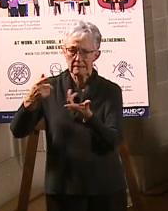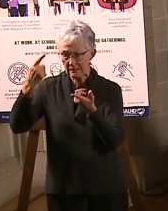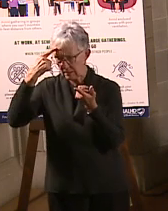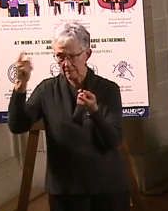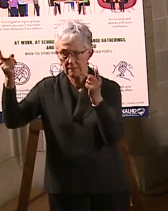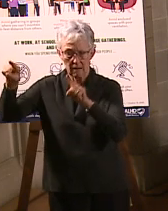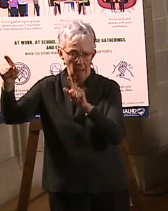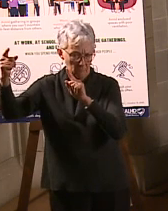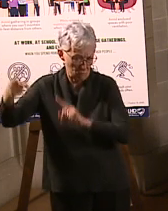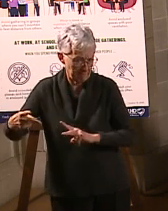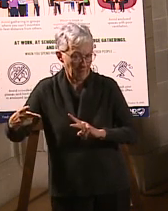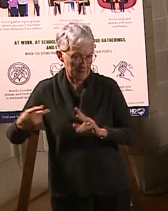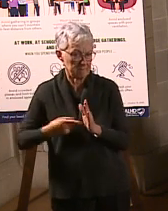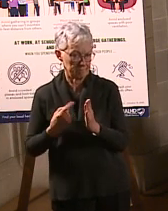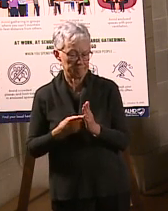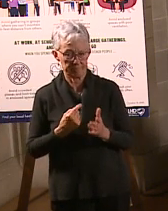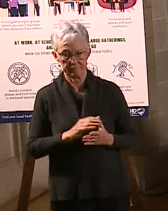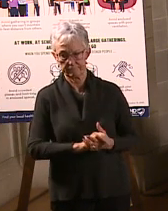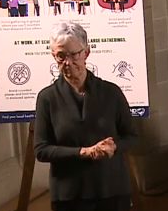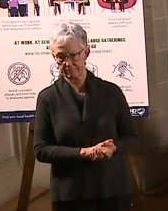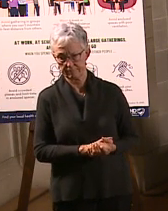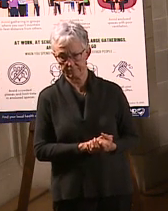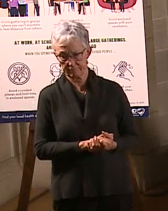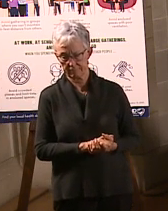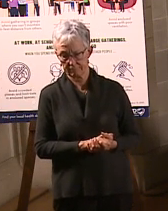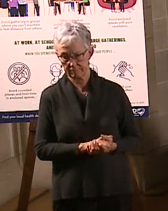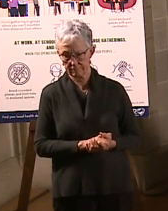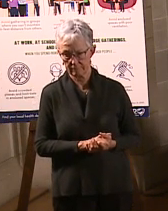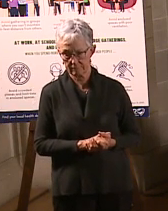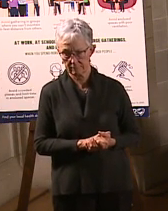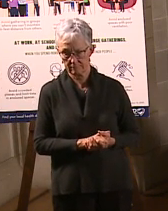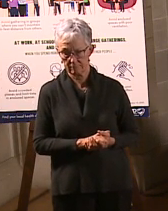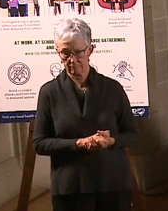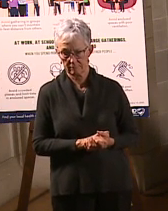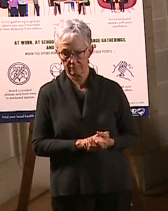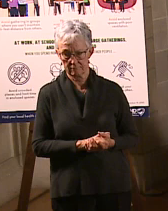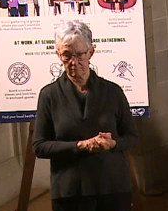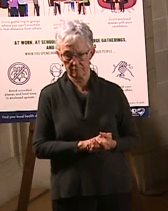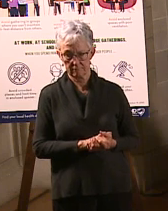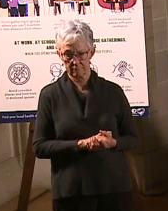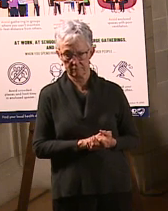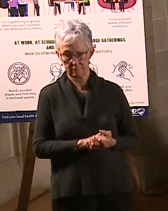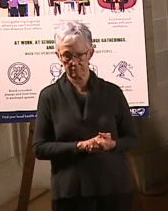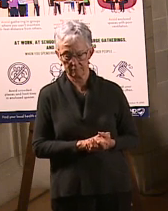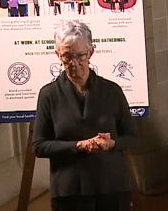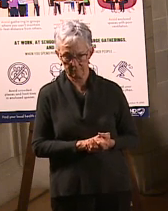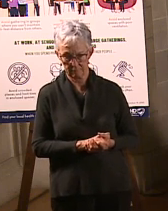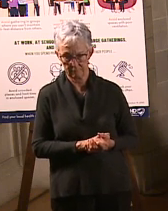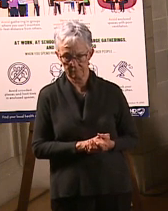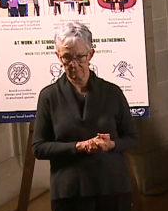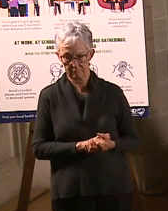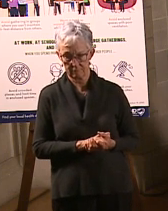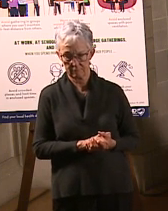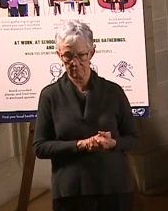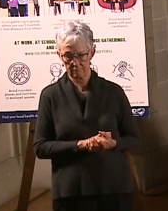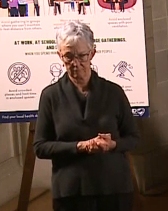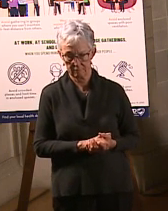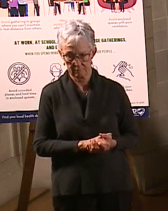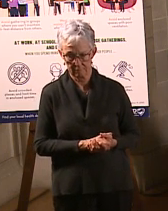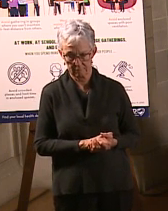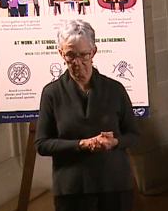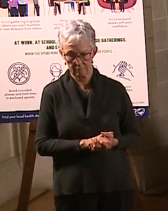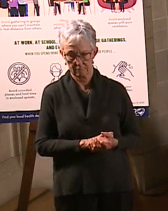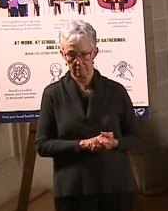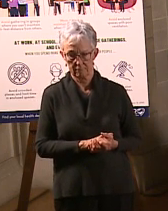proposal have argued that it indirectly decreases the amount of taxes available for public education. What's